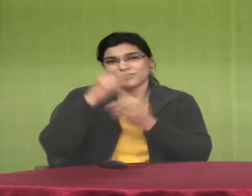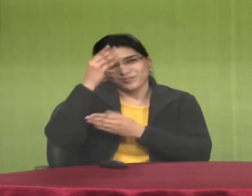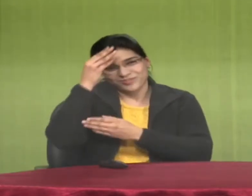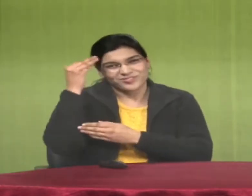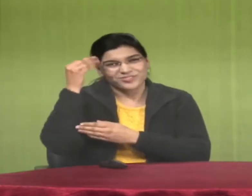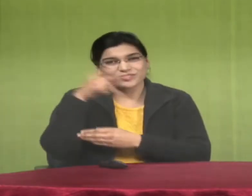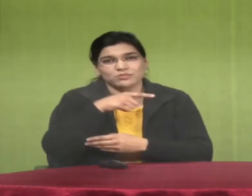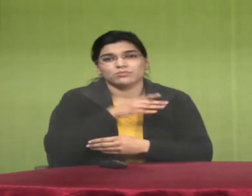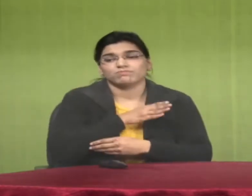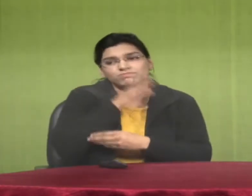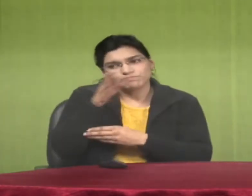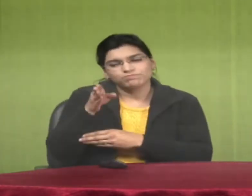He taught